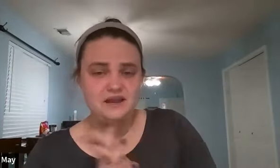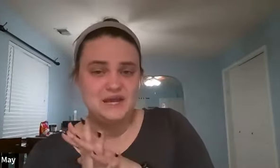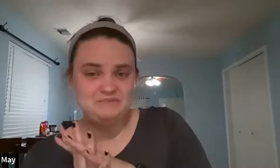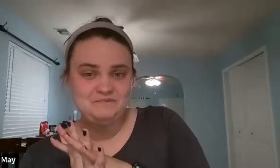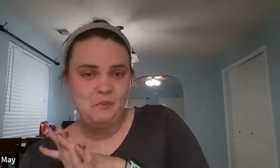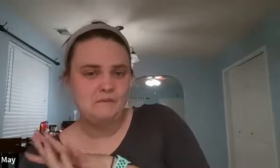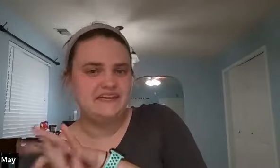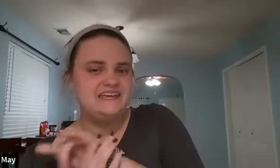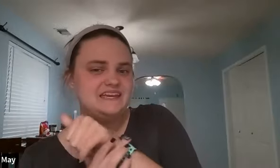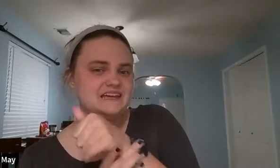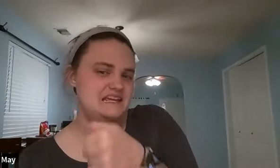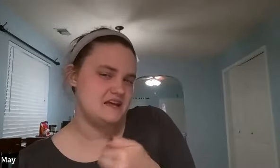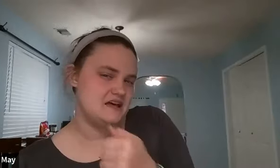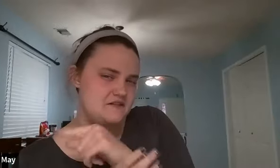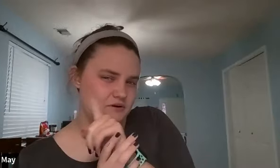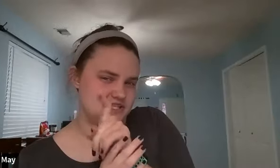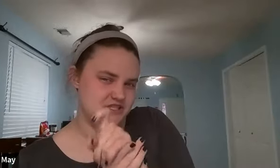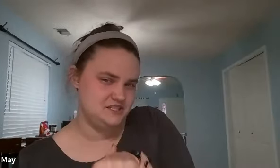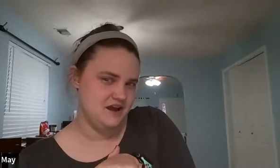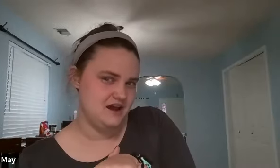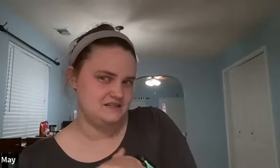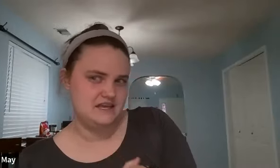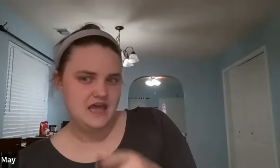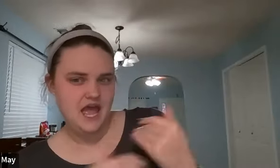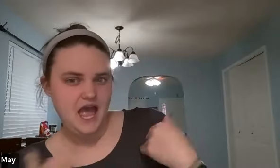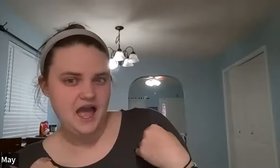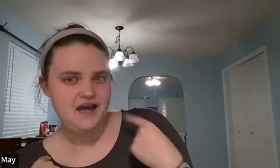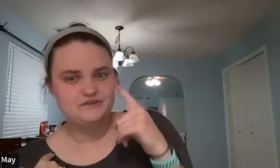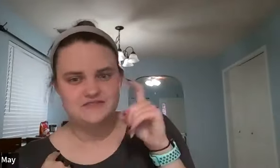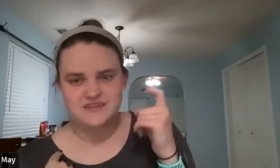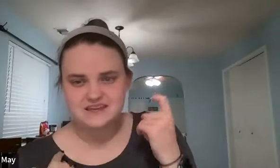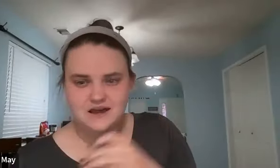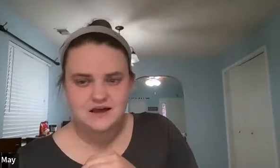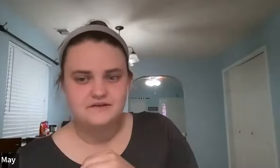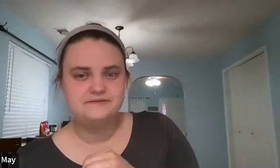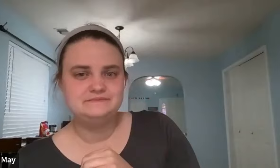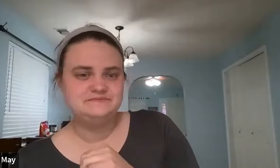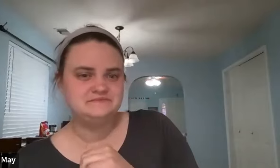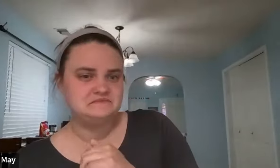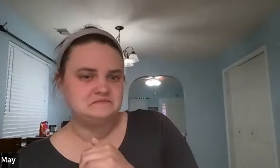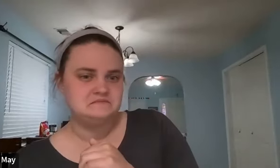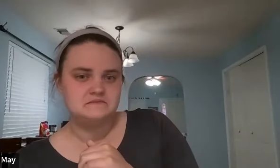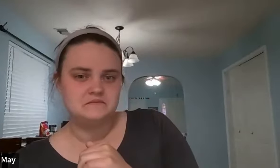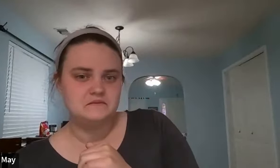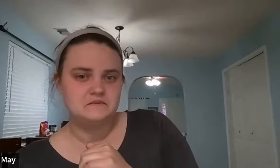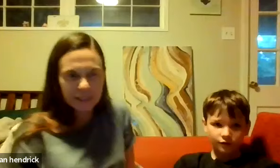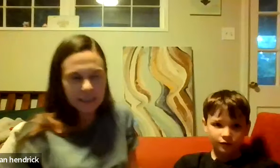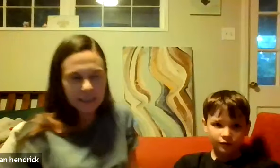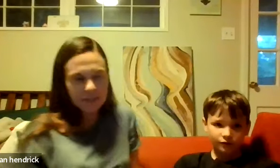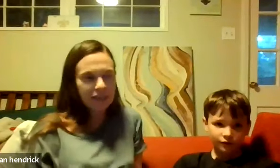Okay. Any other questions you guys have or can think of? We had a funny story this week.